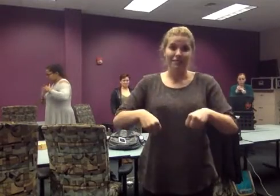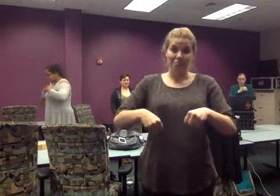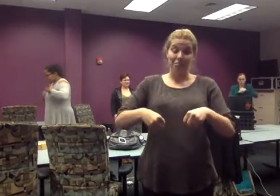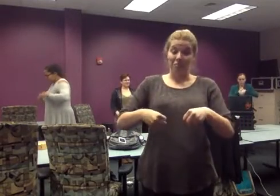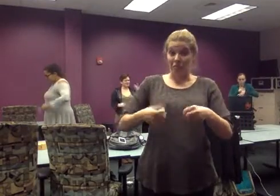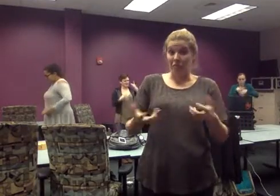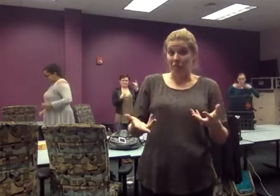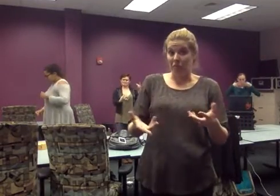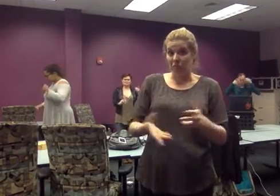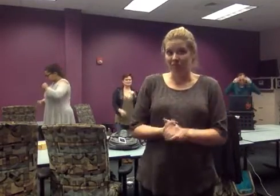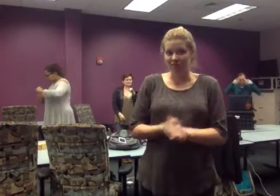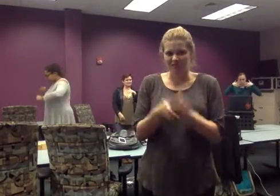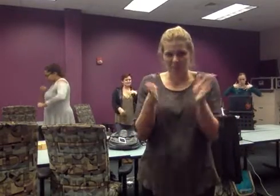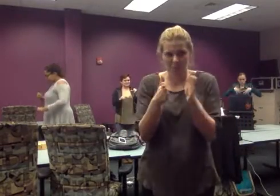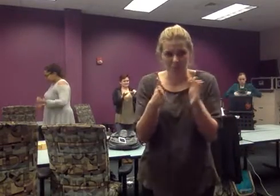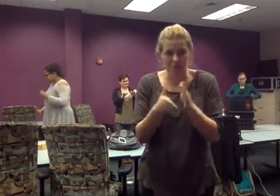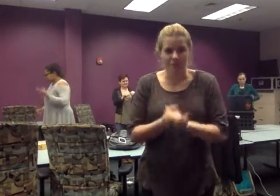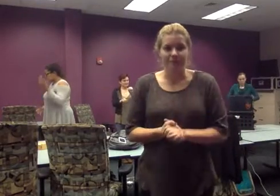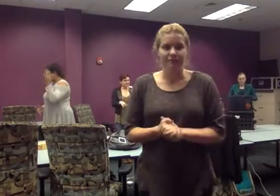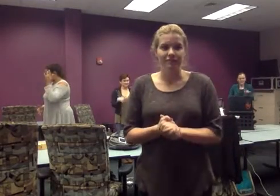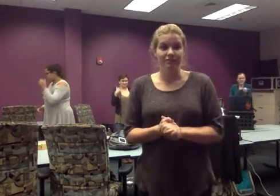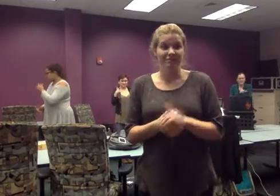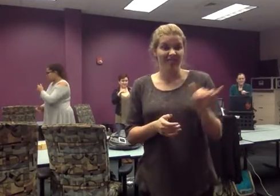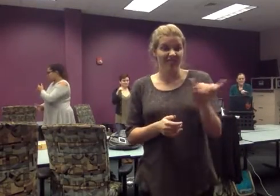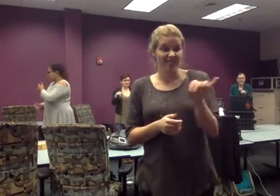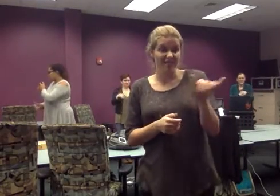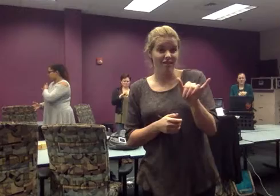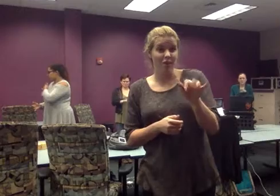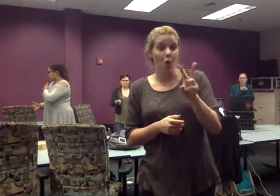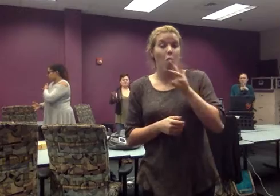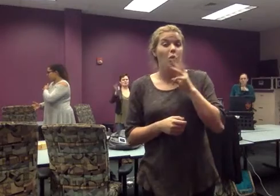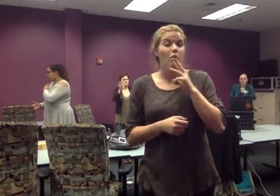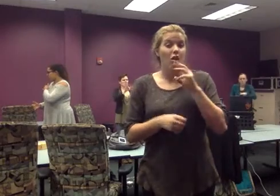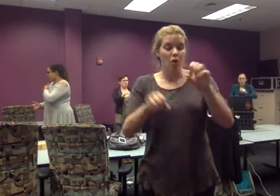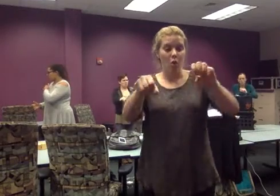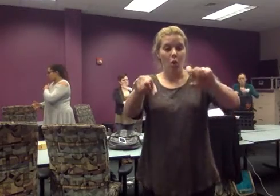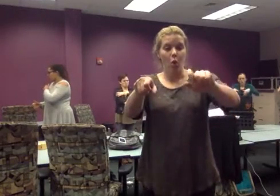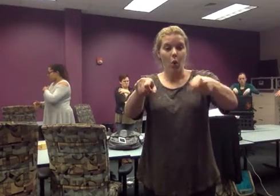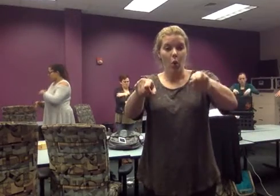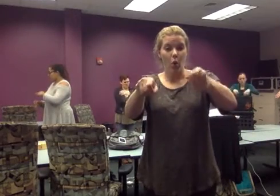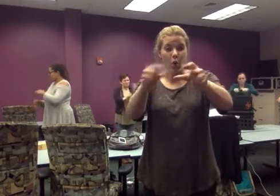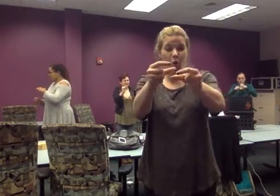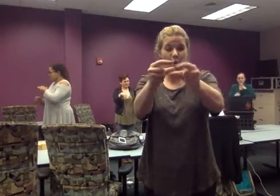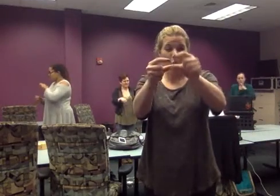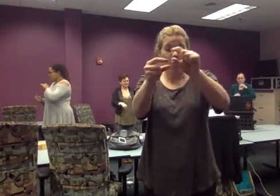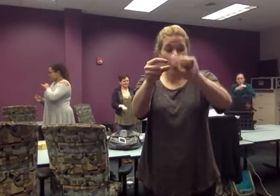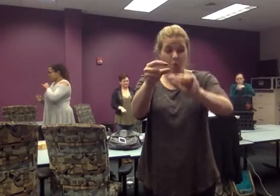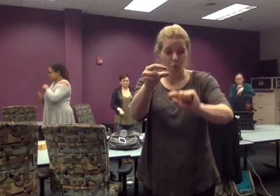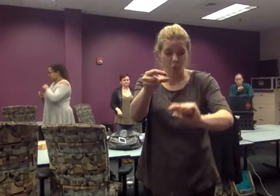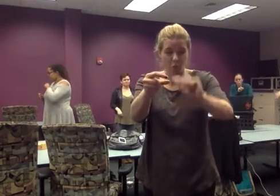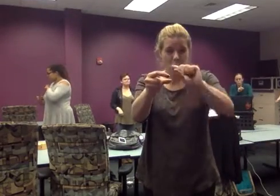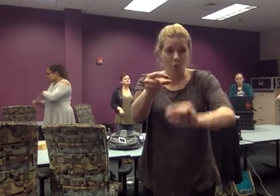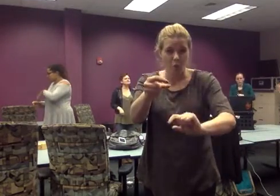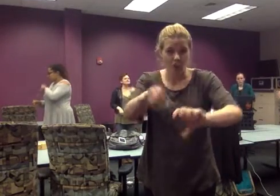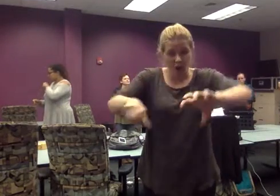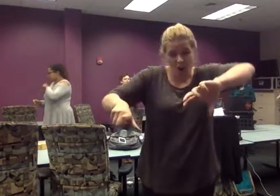same thing with a faucet. When you turn a faucet on and you run the water, when you run the water really hard, or you